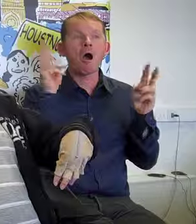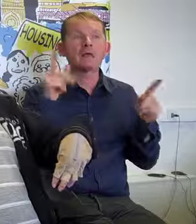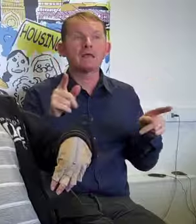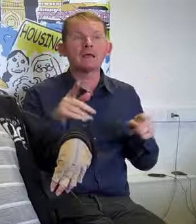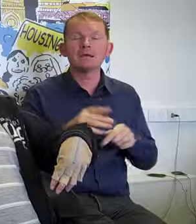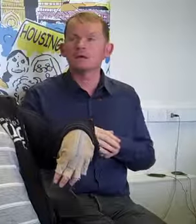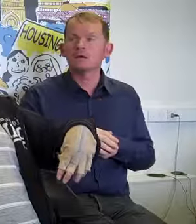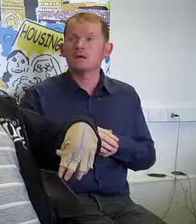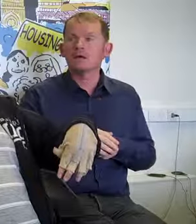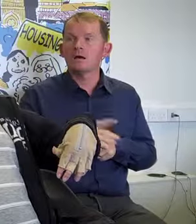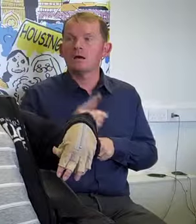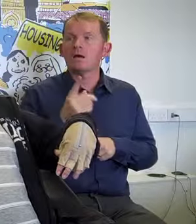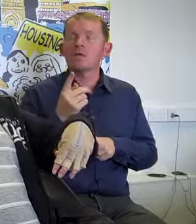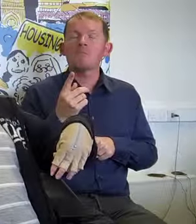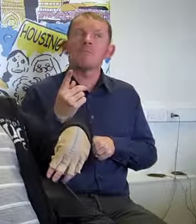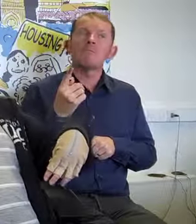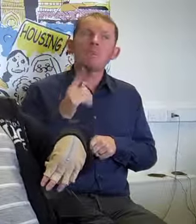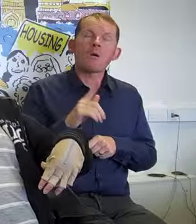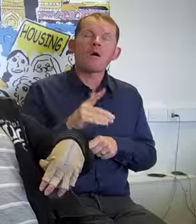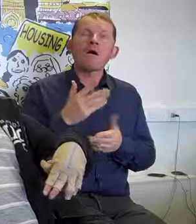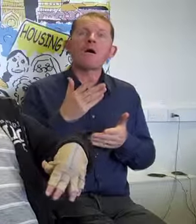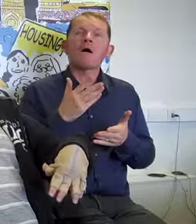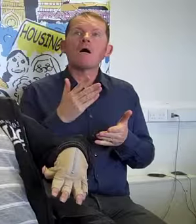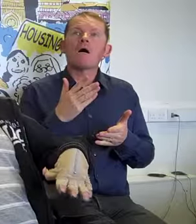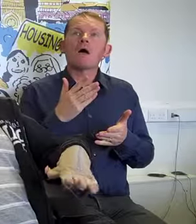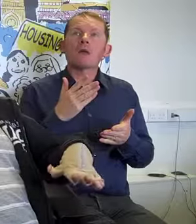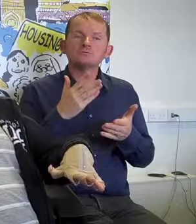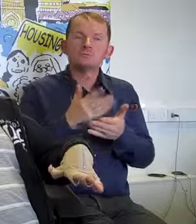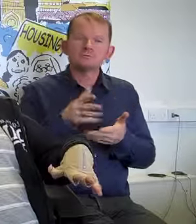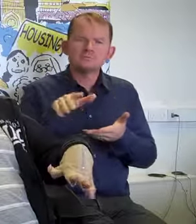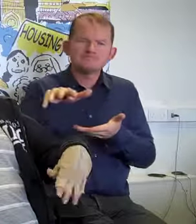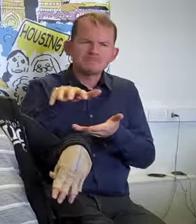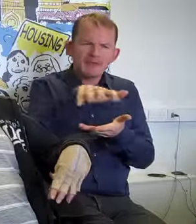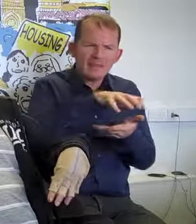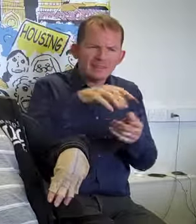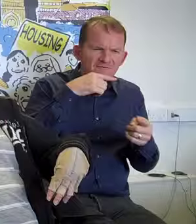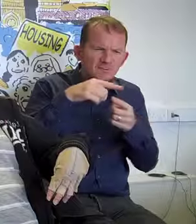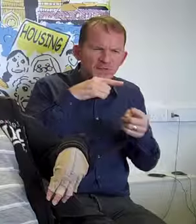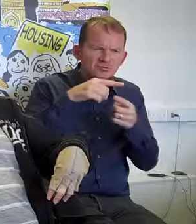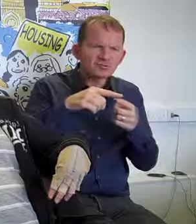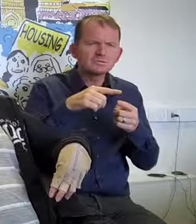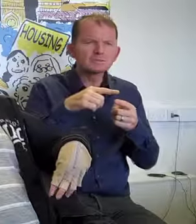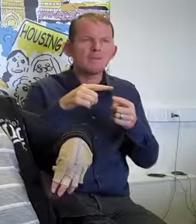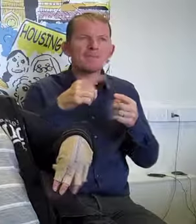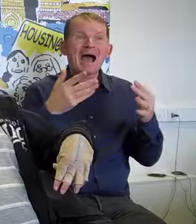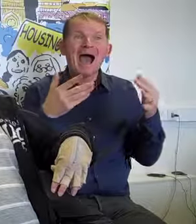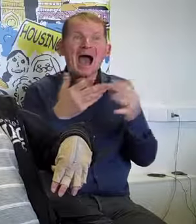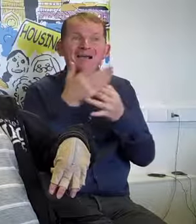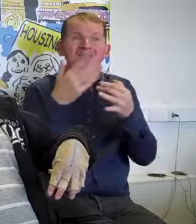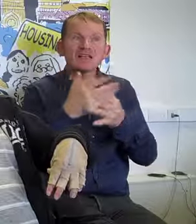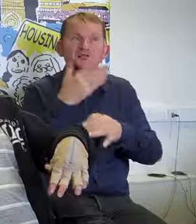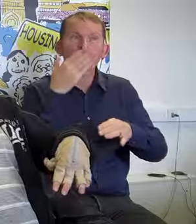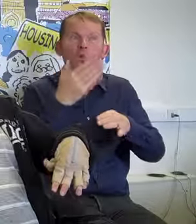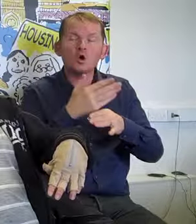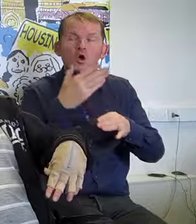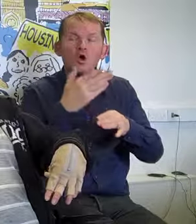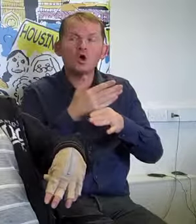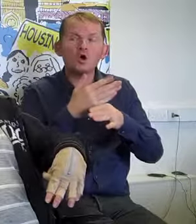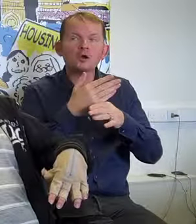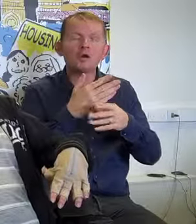I'm just getting information about access to work. And I'm having